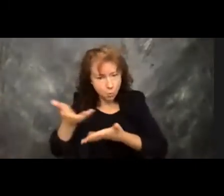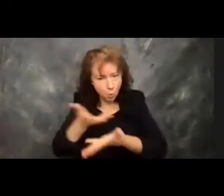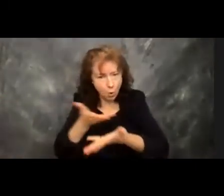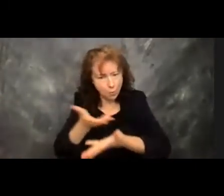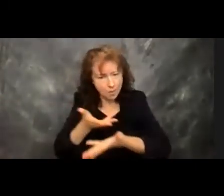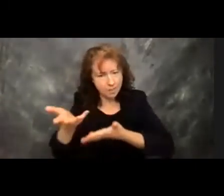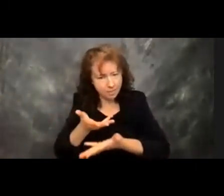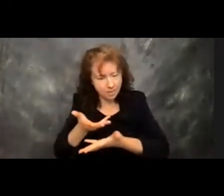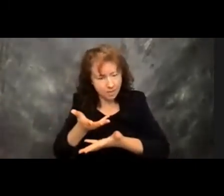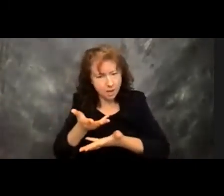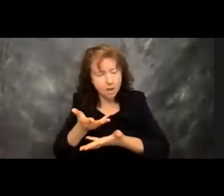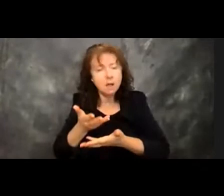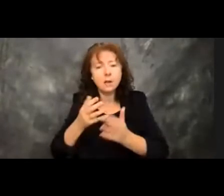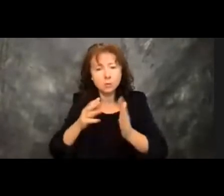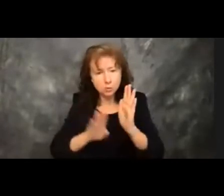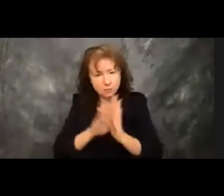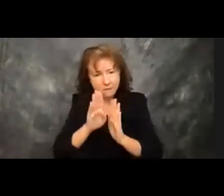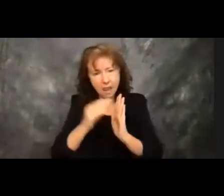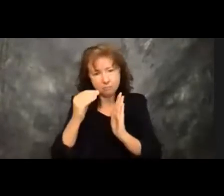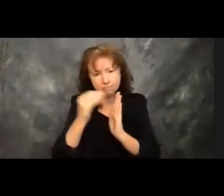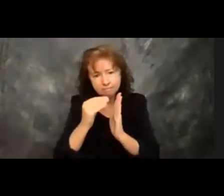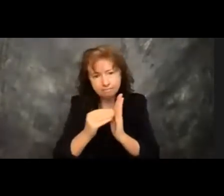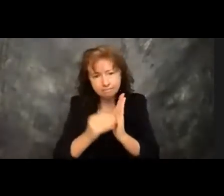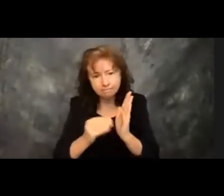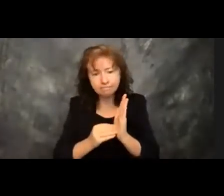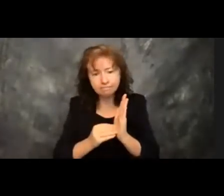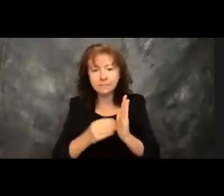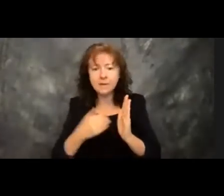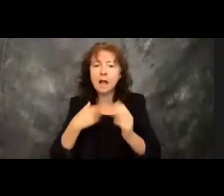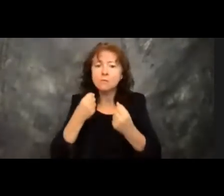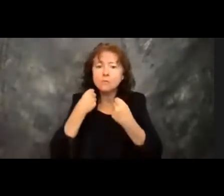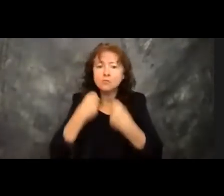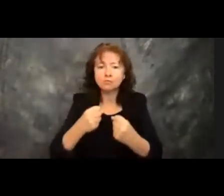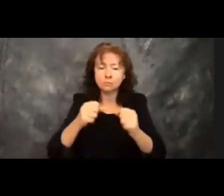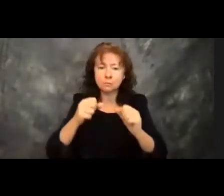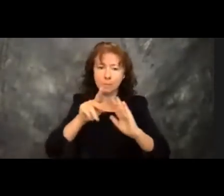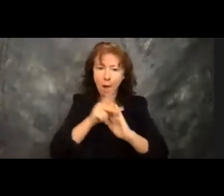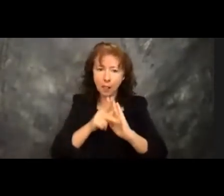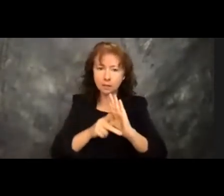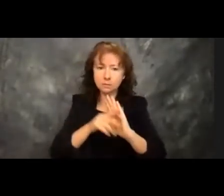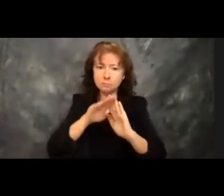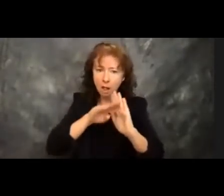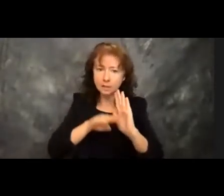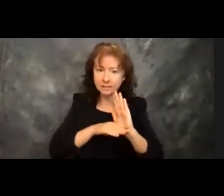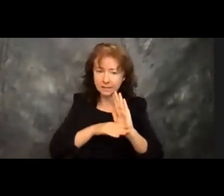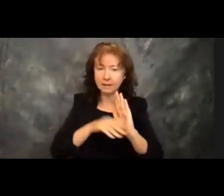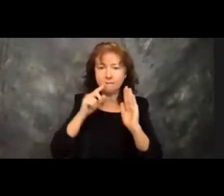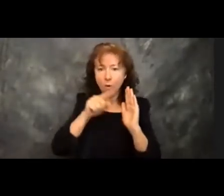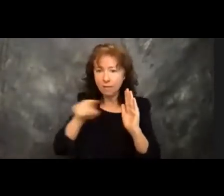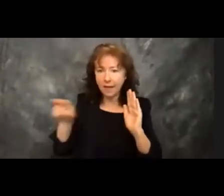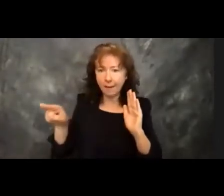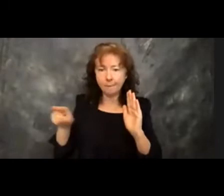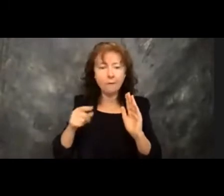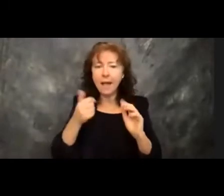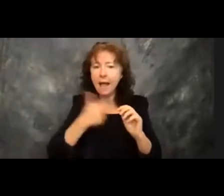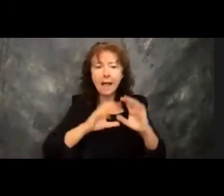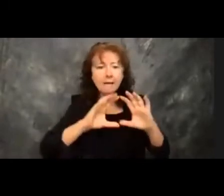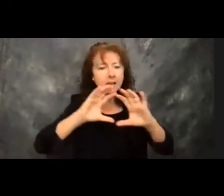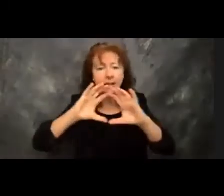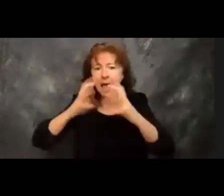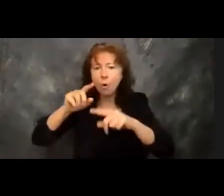and to create a reasonable accommodation for people with disabilities for each category,